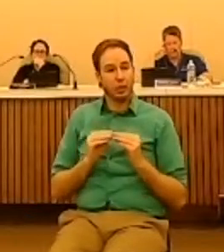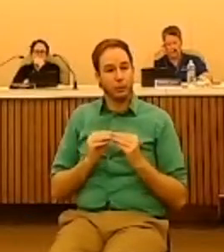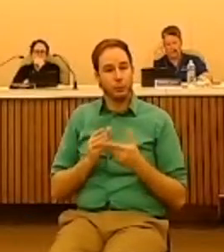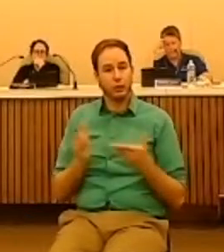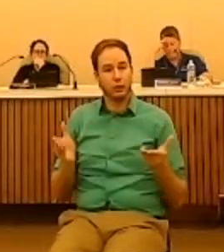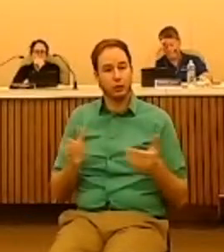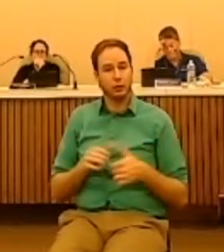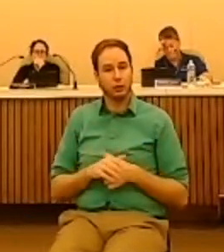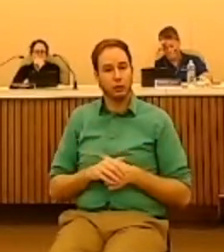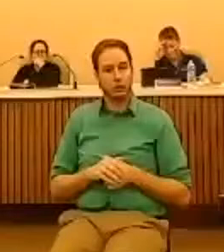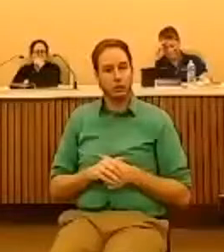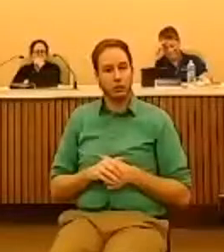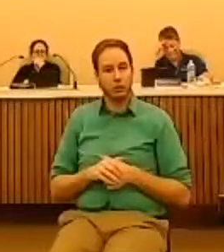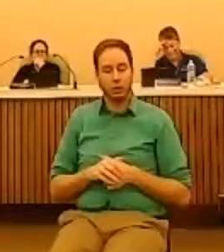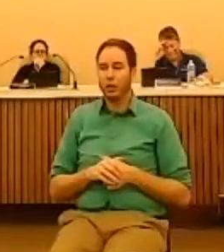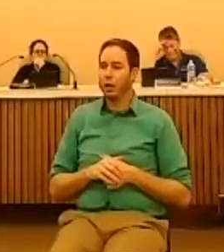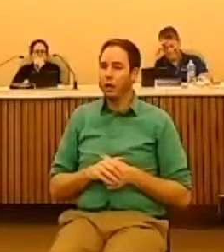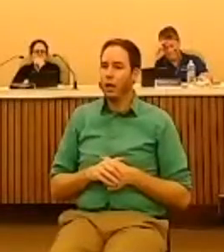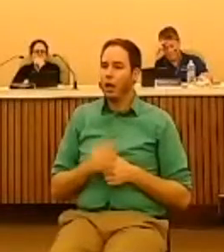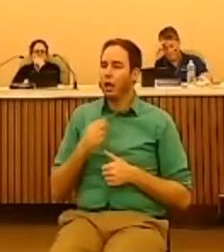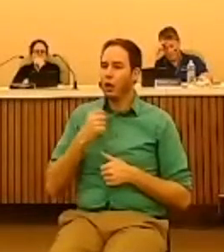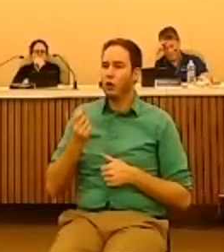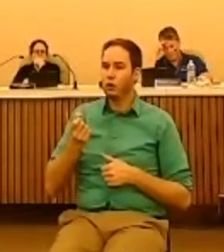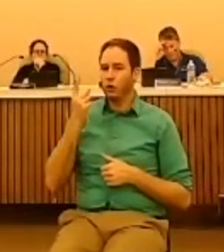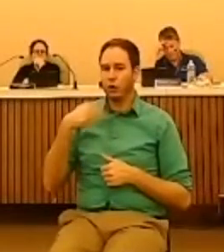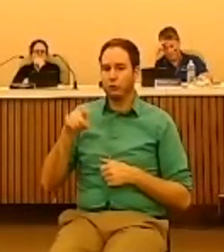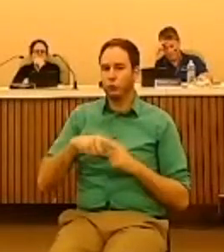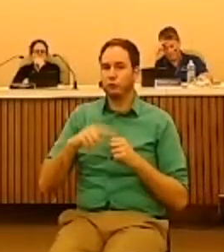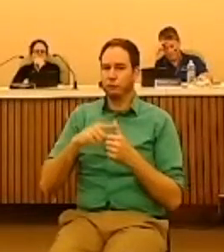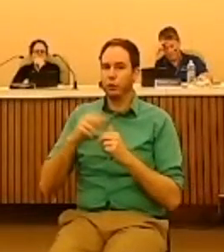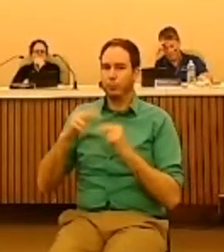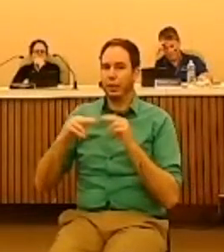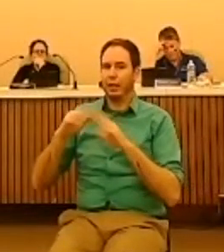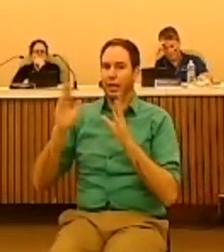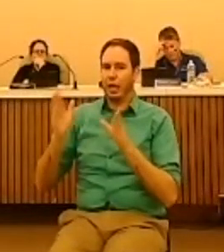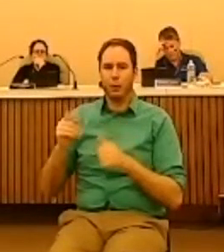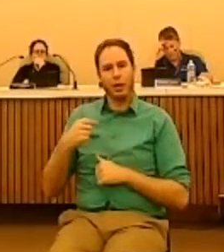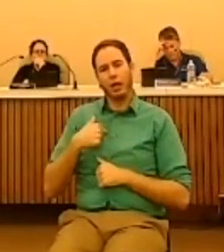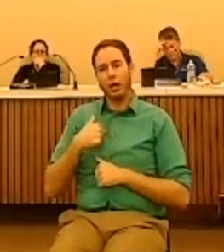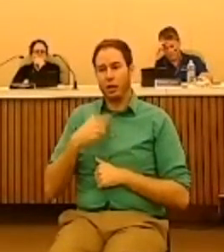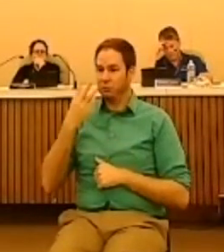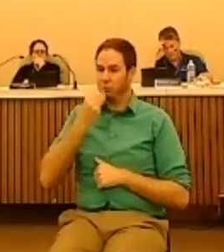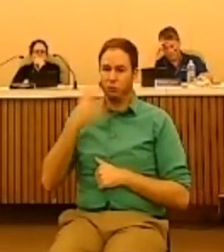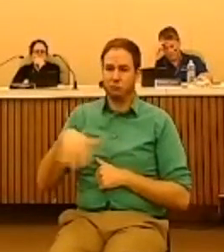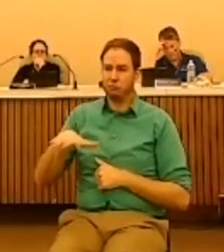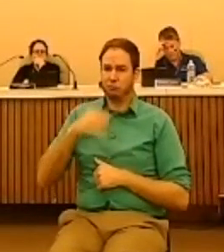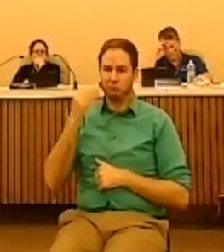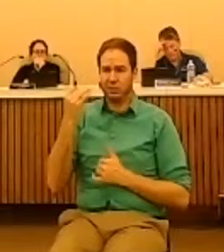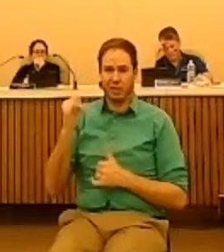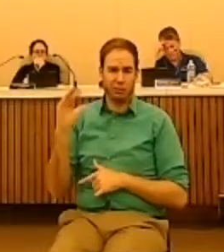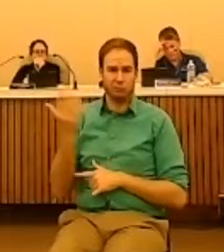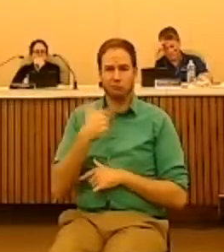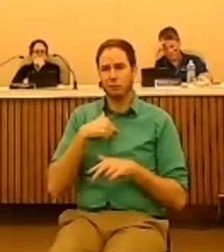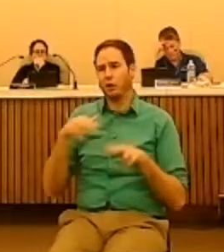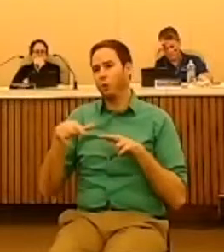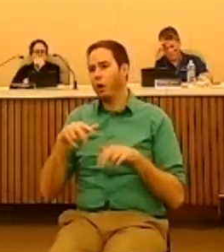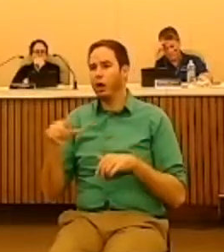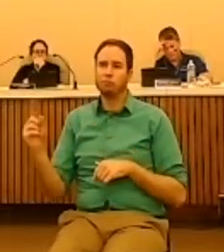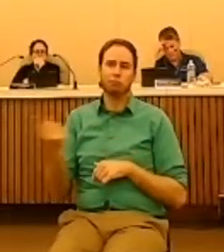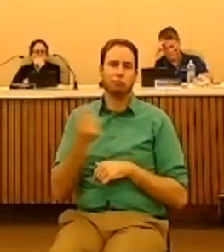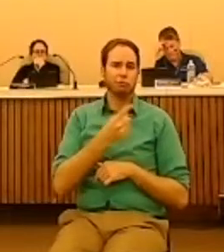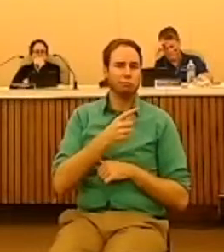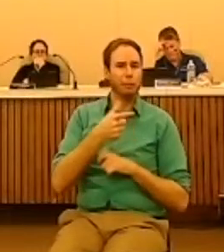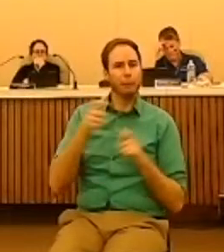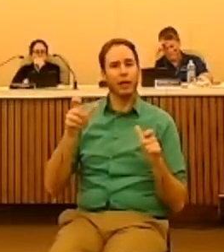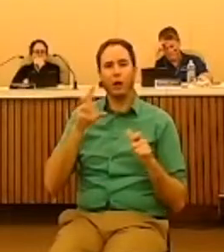Well, yeah, I understand you guys got to build the houses back here, but I mean, it's beautiful back here. You know, I walk back to where that big waterfall